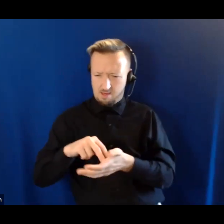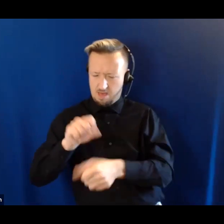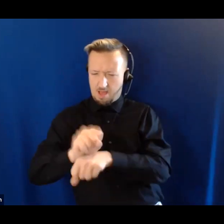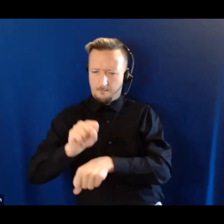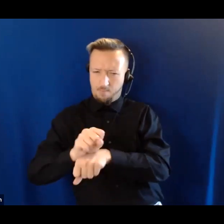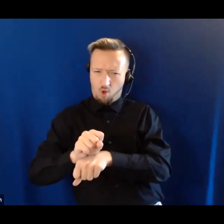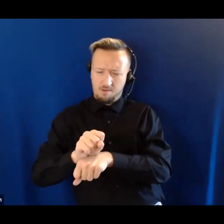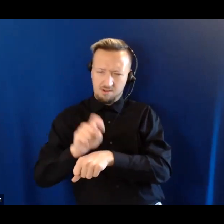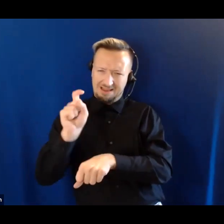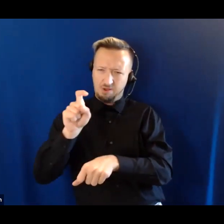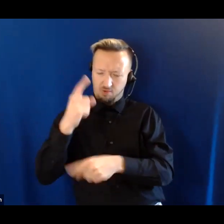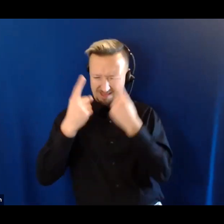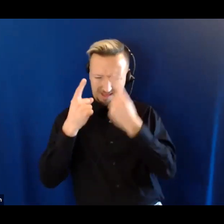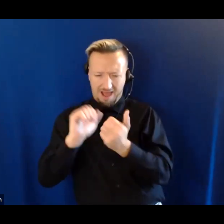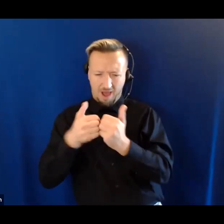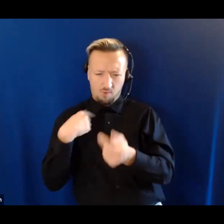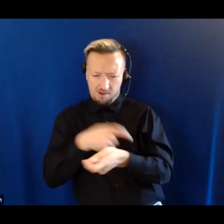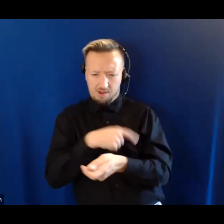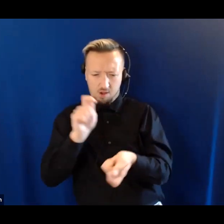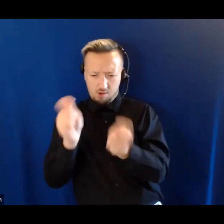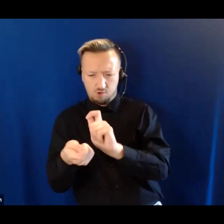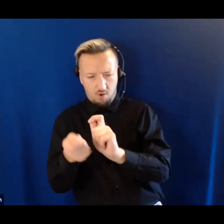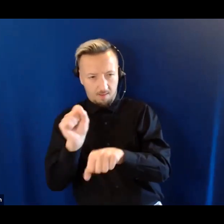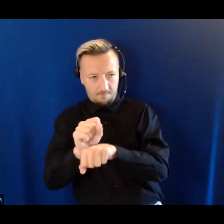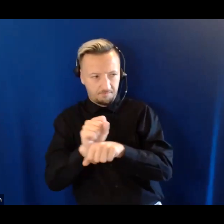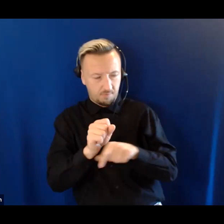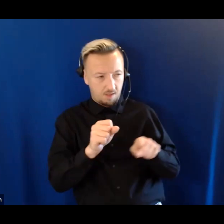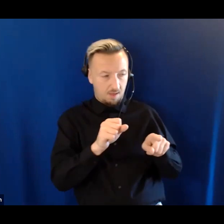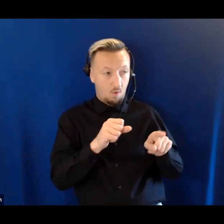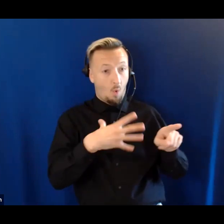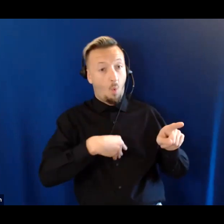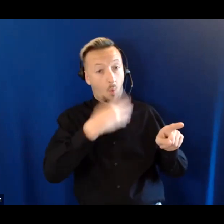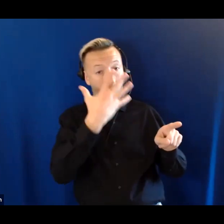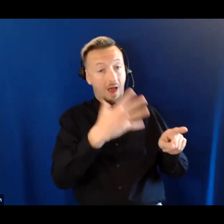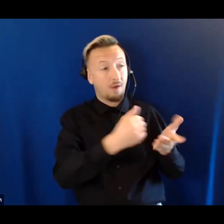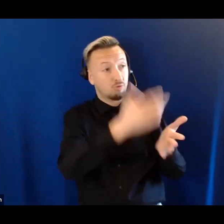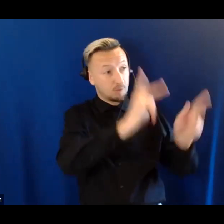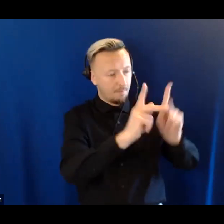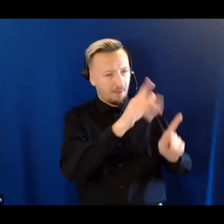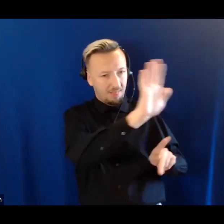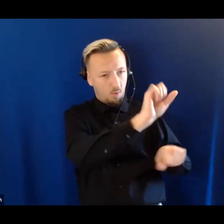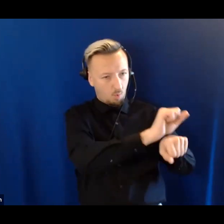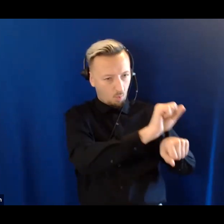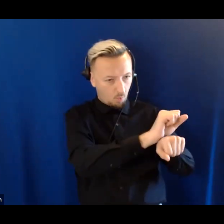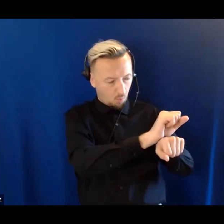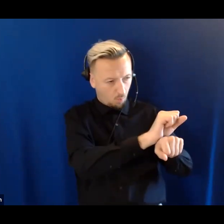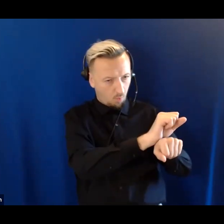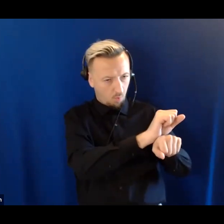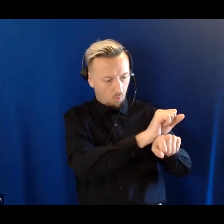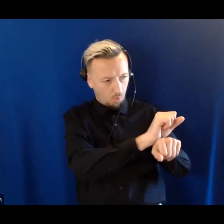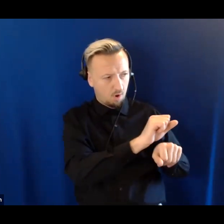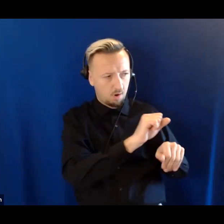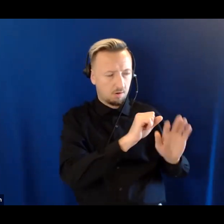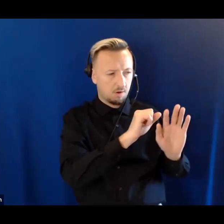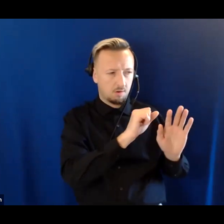be included in how elite, white, wealthy people do employment. I think I'm gonna be over on time, so I'll stop